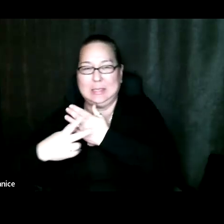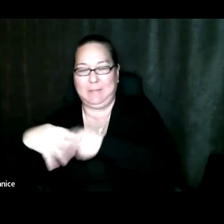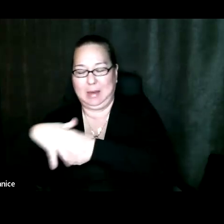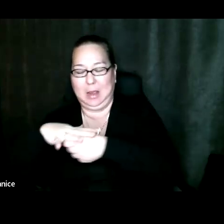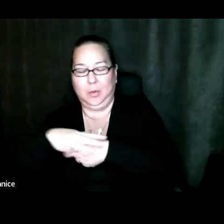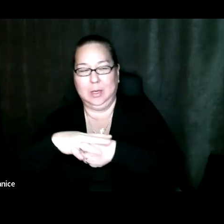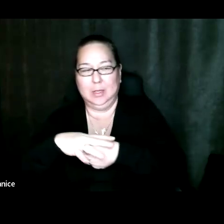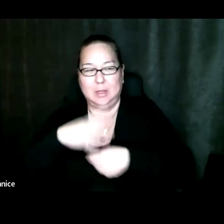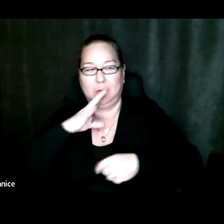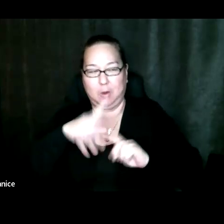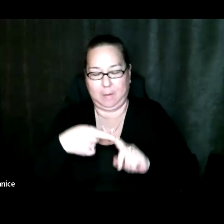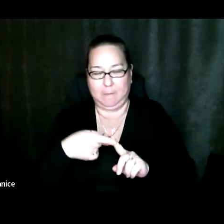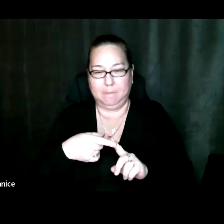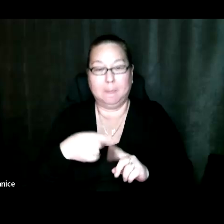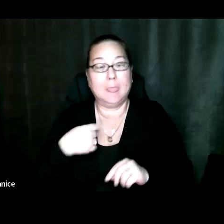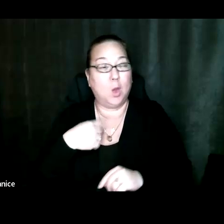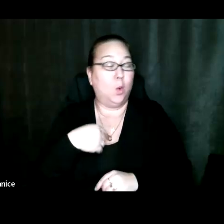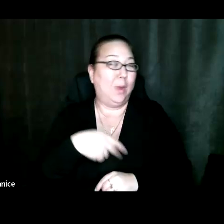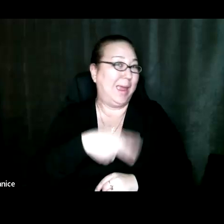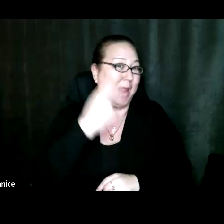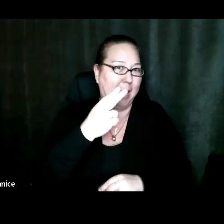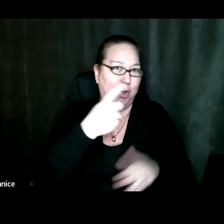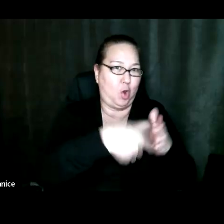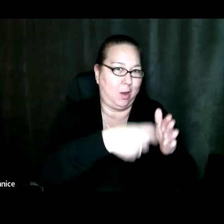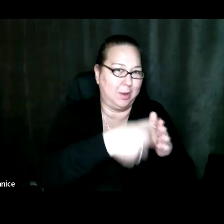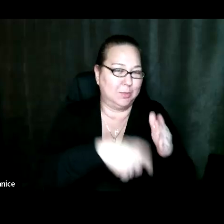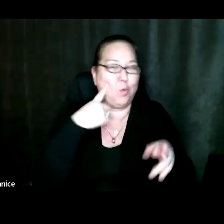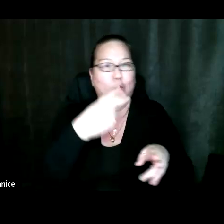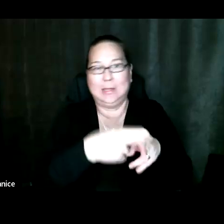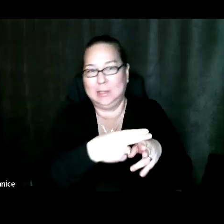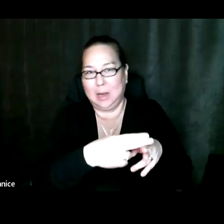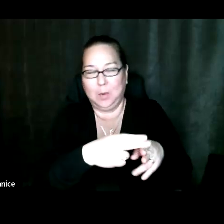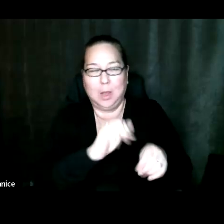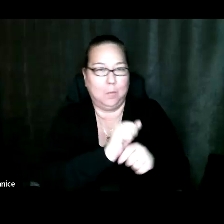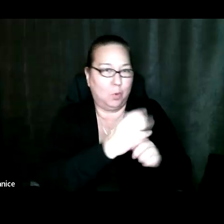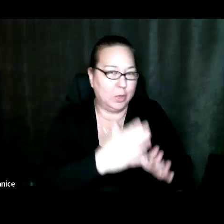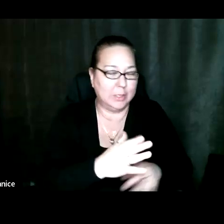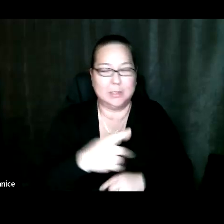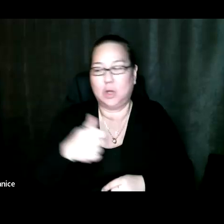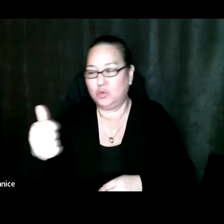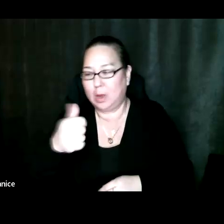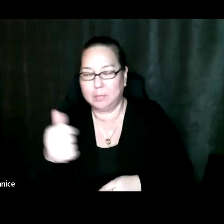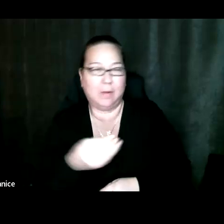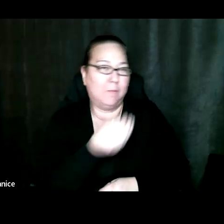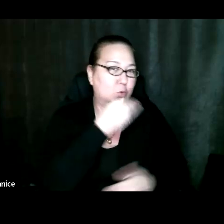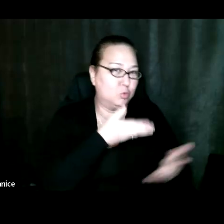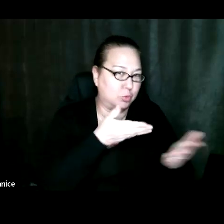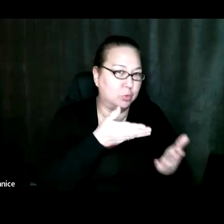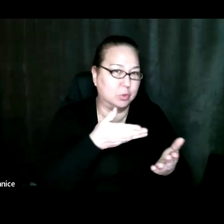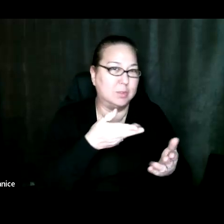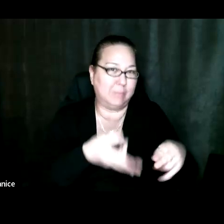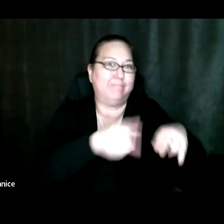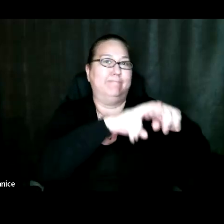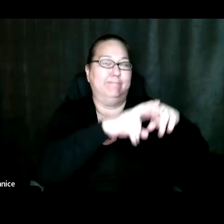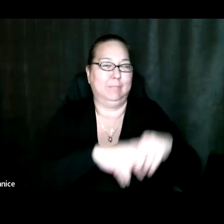budget. We did see higher than expected costs in temporary employees, transportation, and food services. Transportation